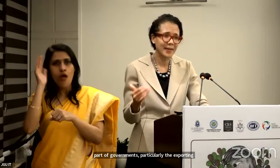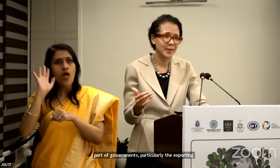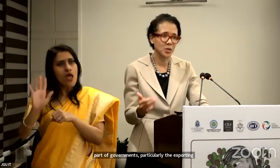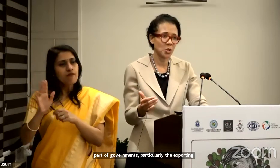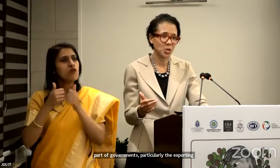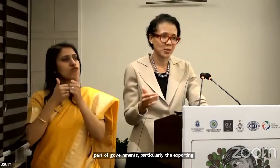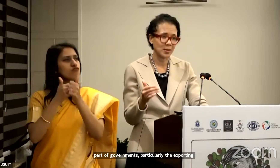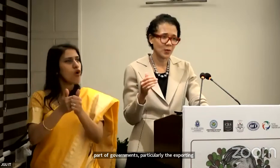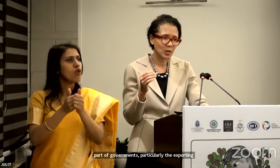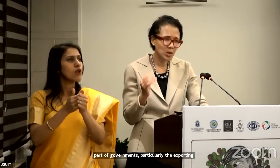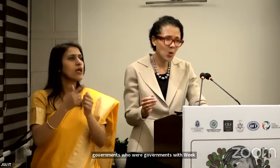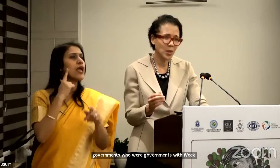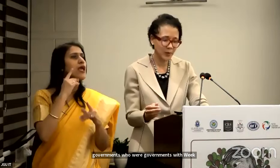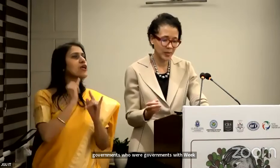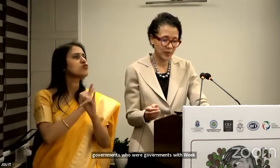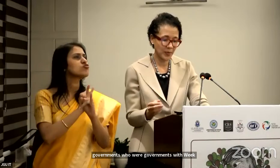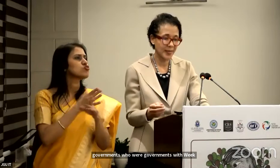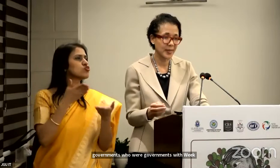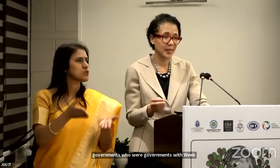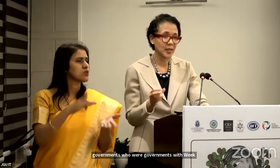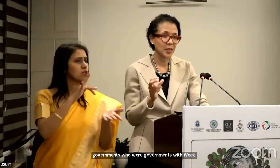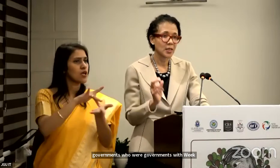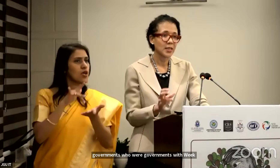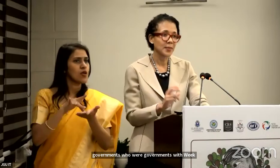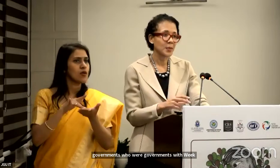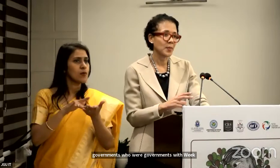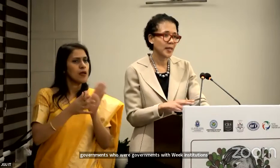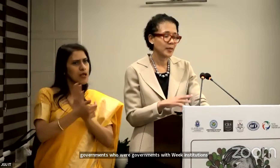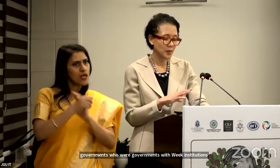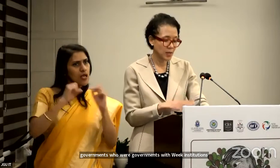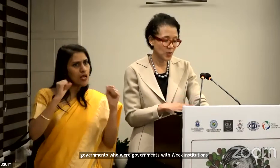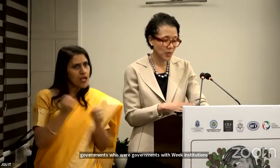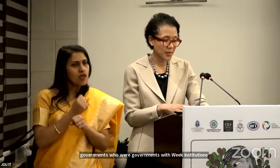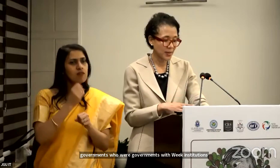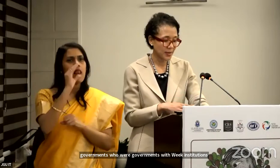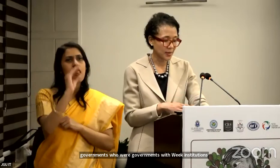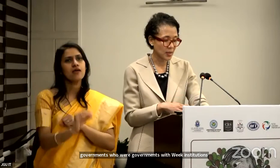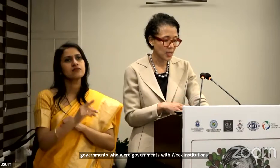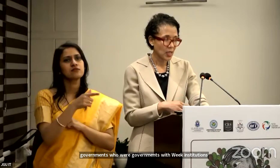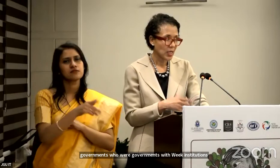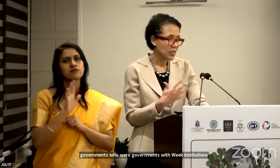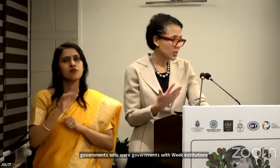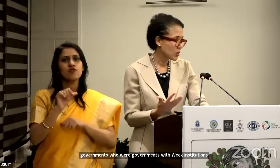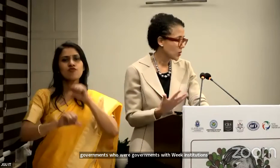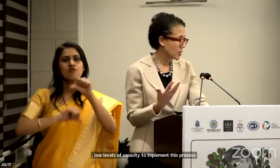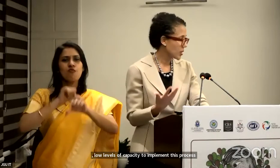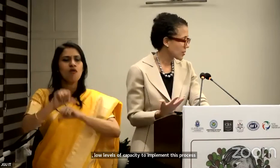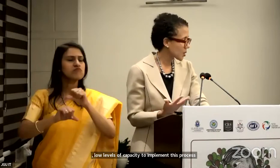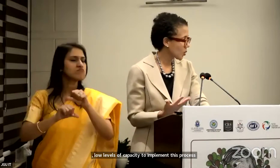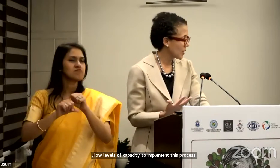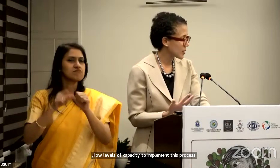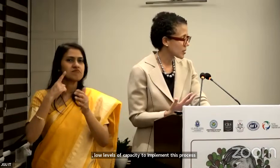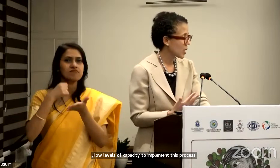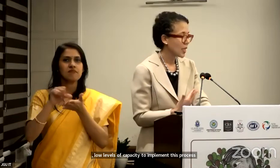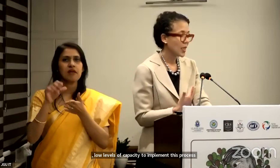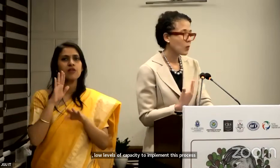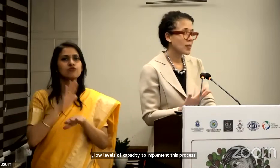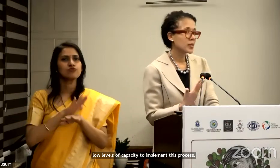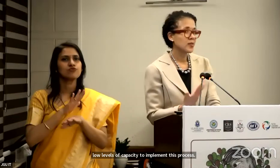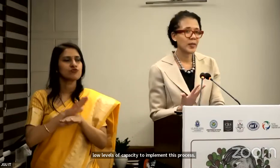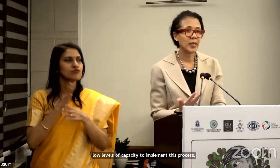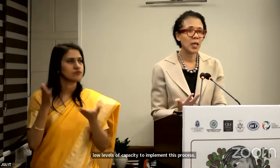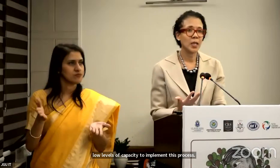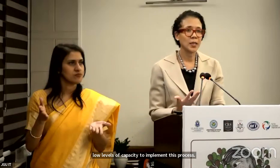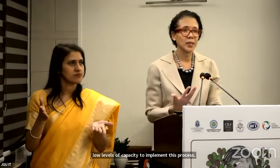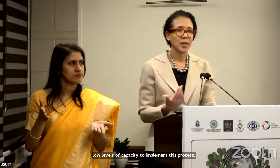weak institutions, low levels of capacity to implement this process. And so as a consequence, it